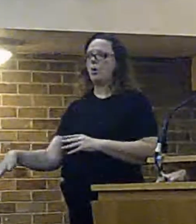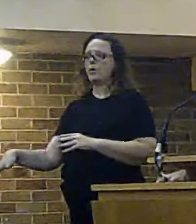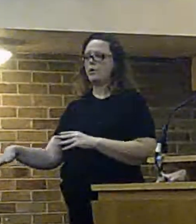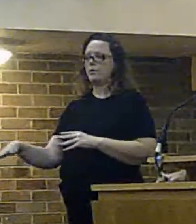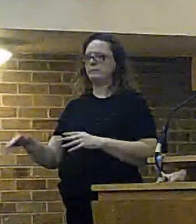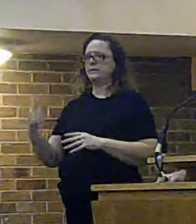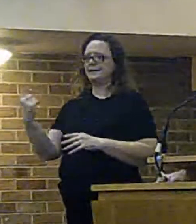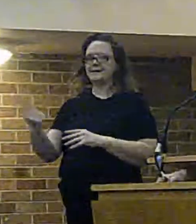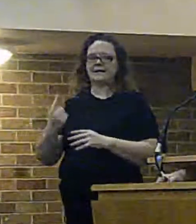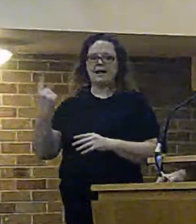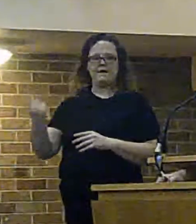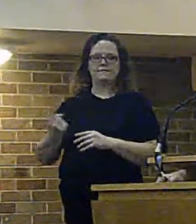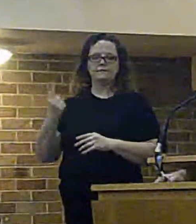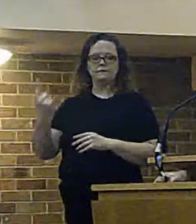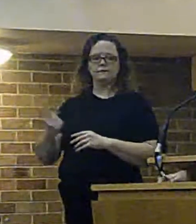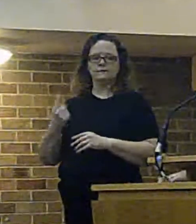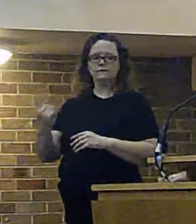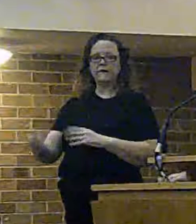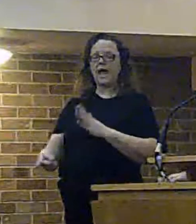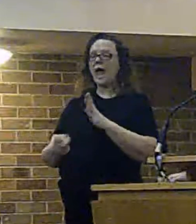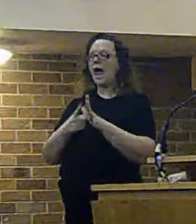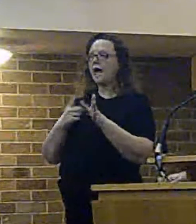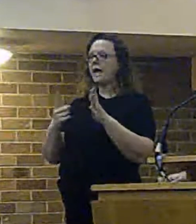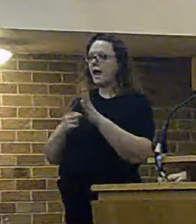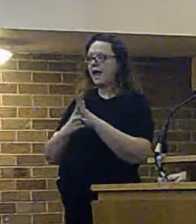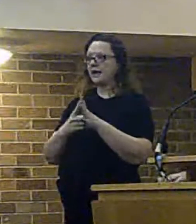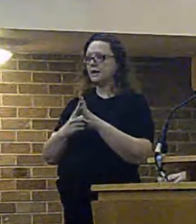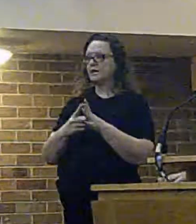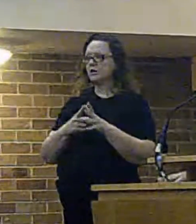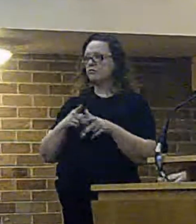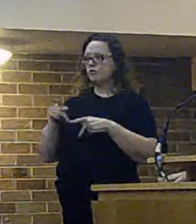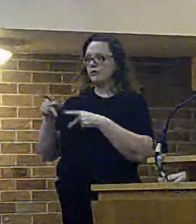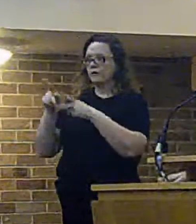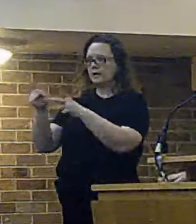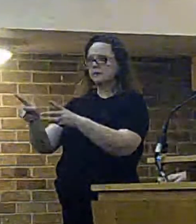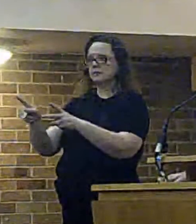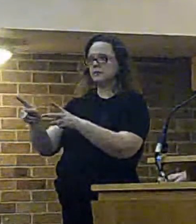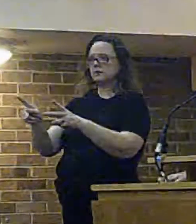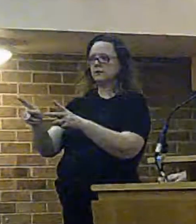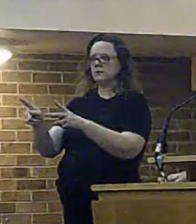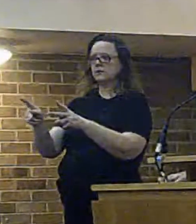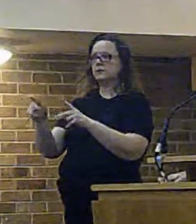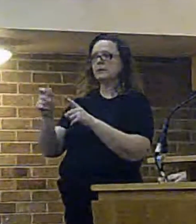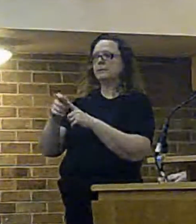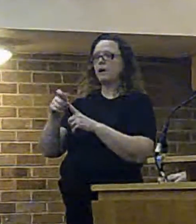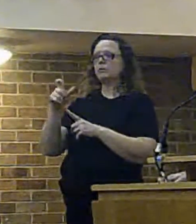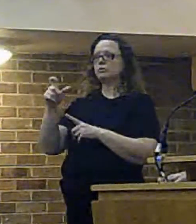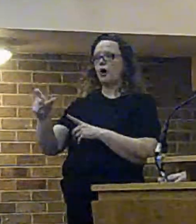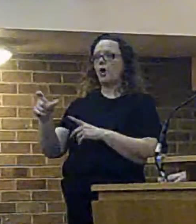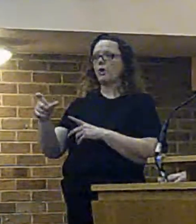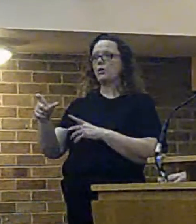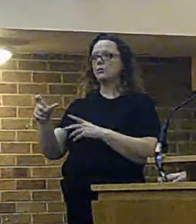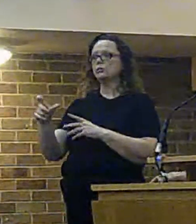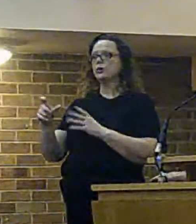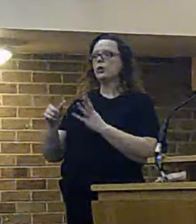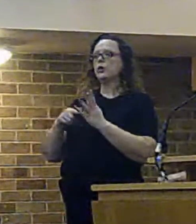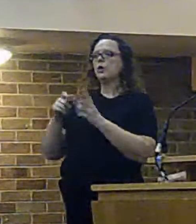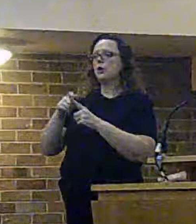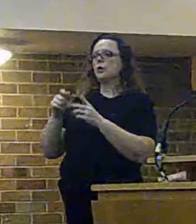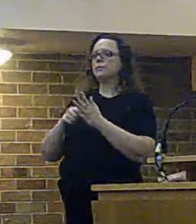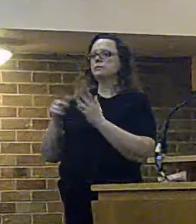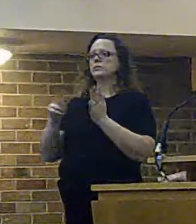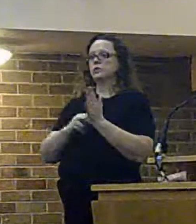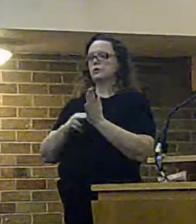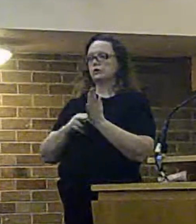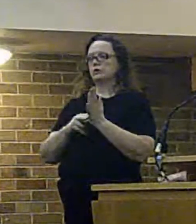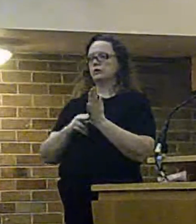this yourselves. If you go onto AA Route Finder, you put in the postcode for Upton Fire Station and you put in the